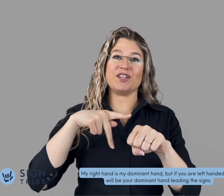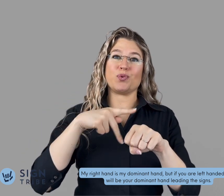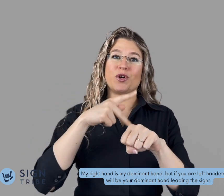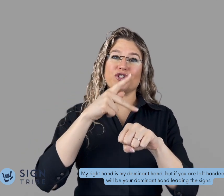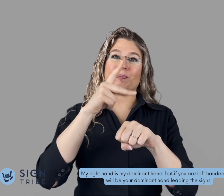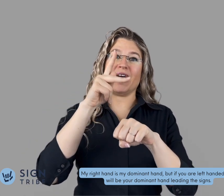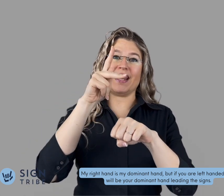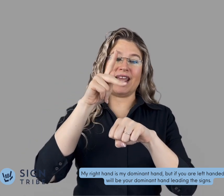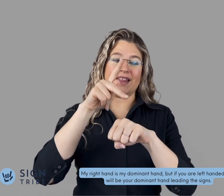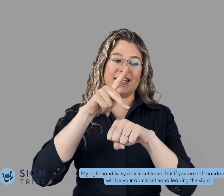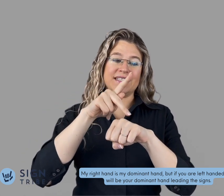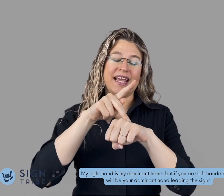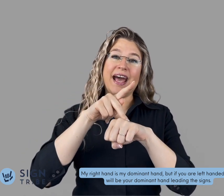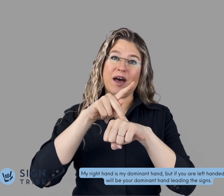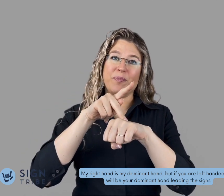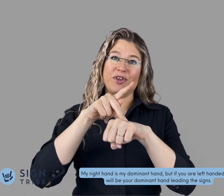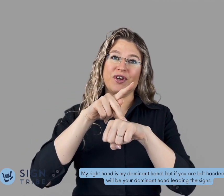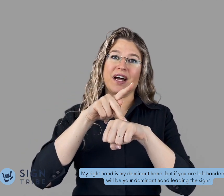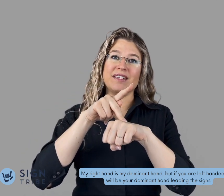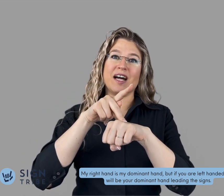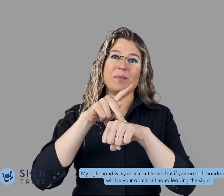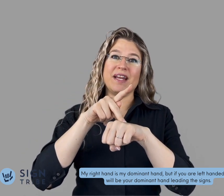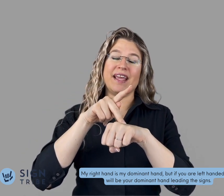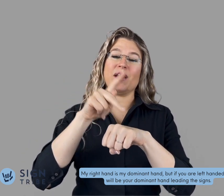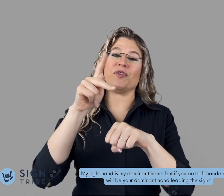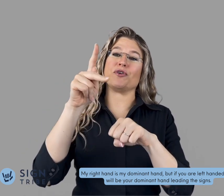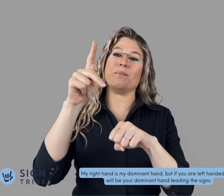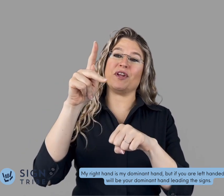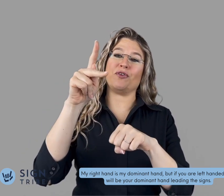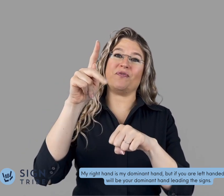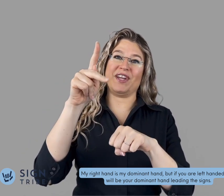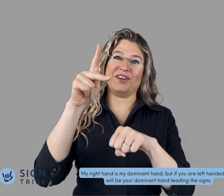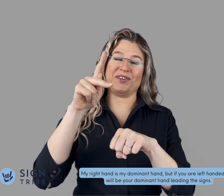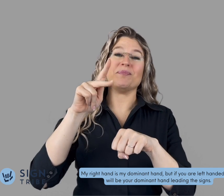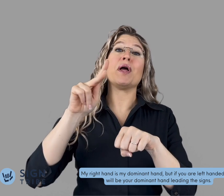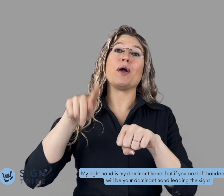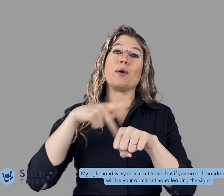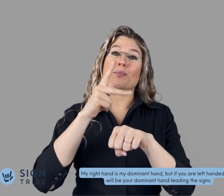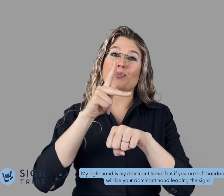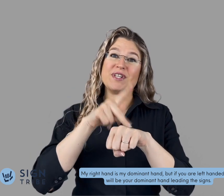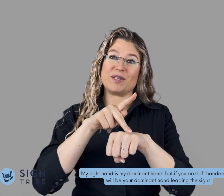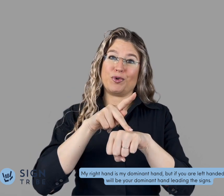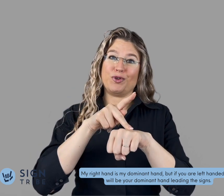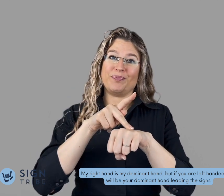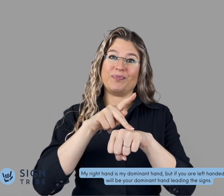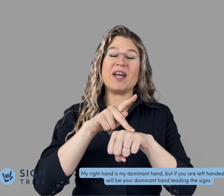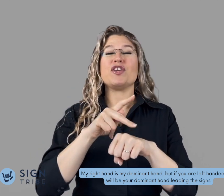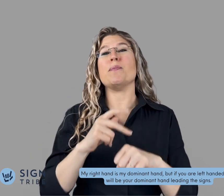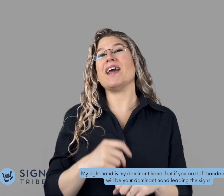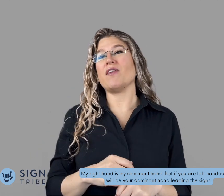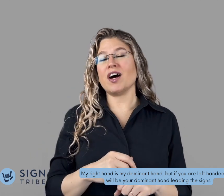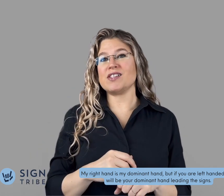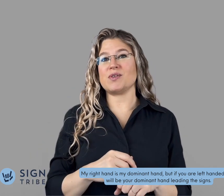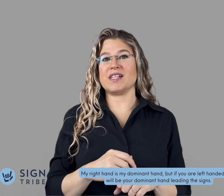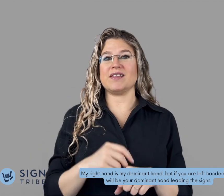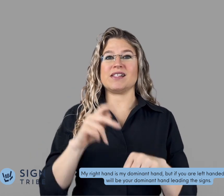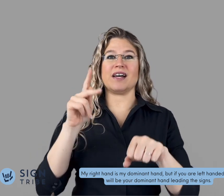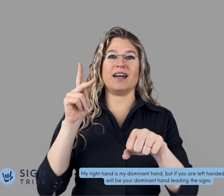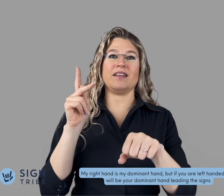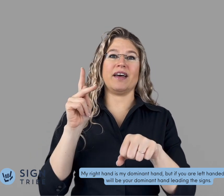towards your body and then tap your non-dominant hand with your middle finger. Principal. You may have also seen the sign like